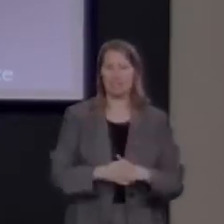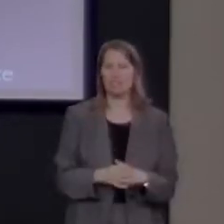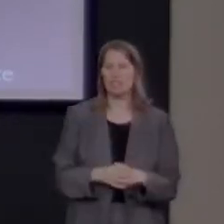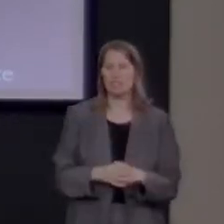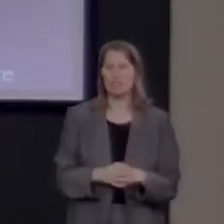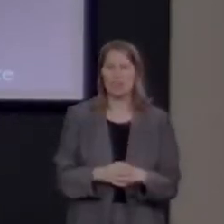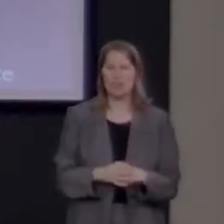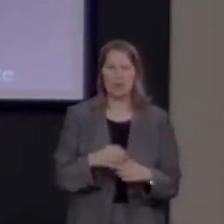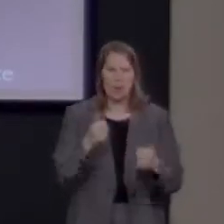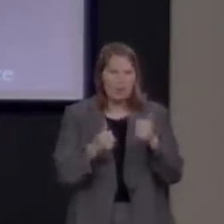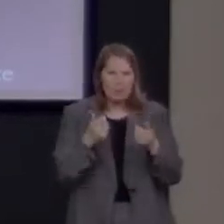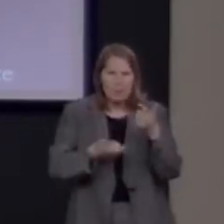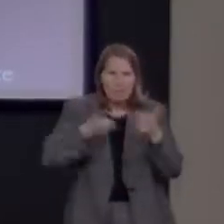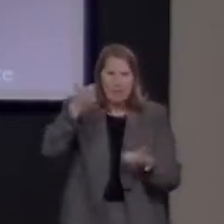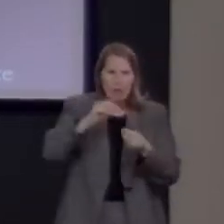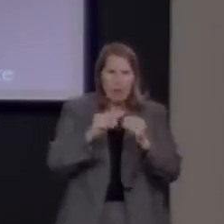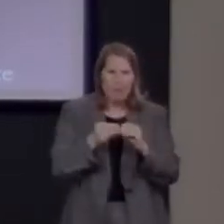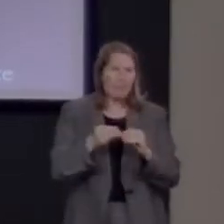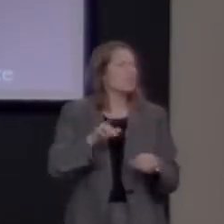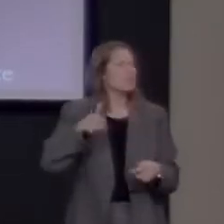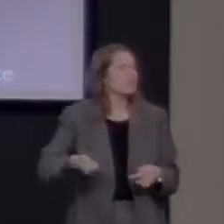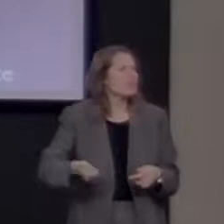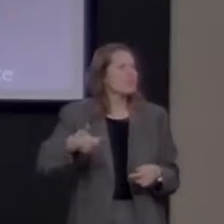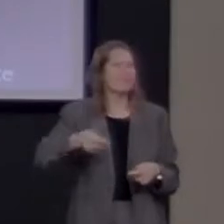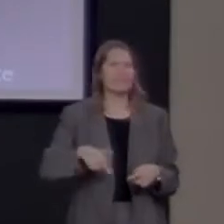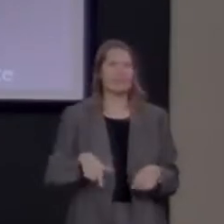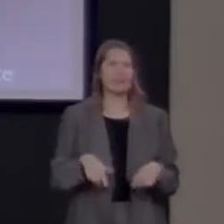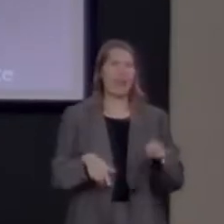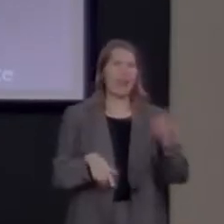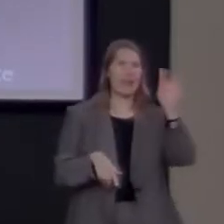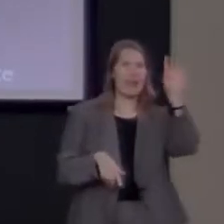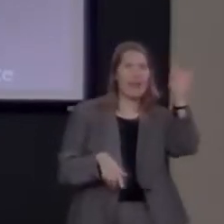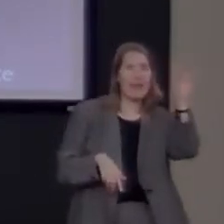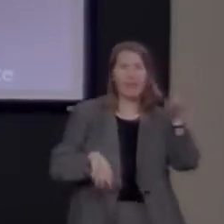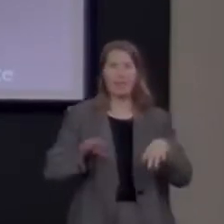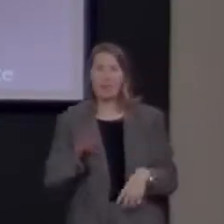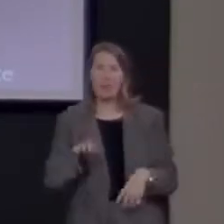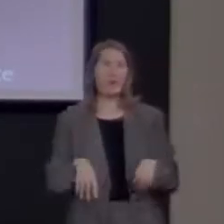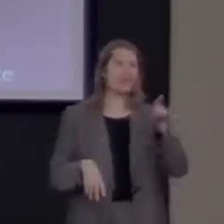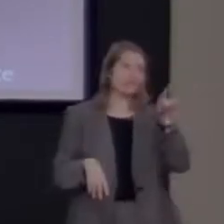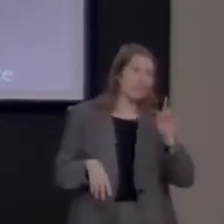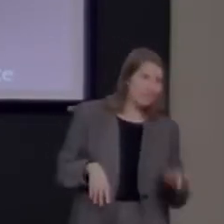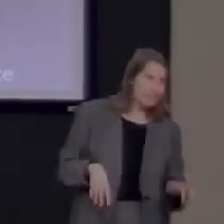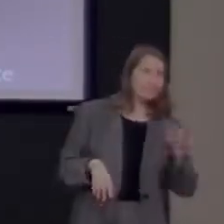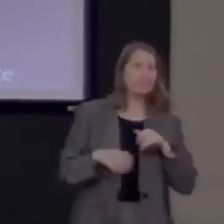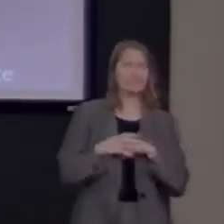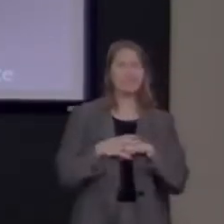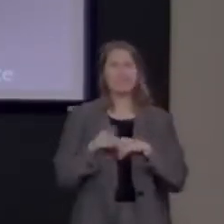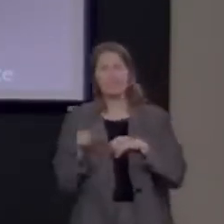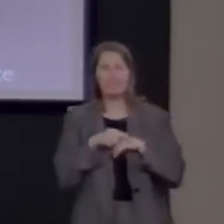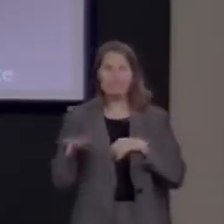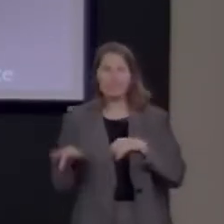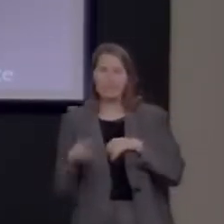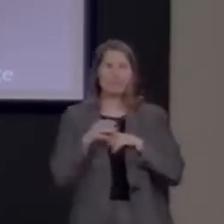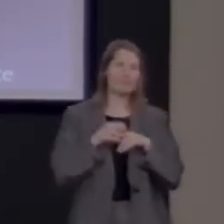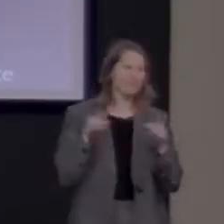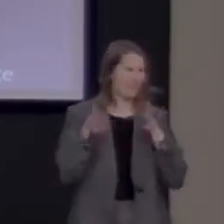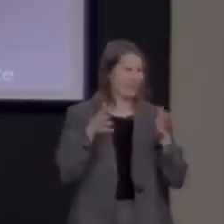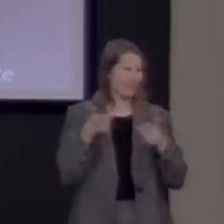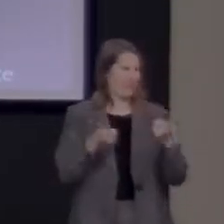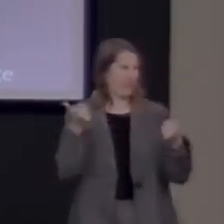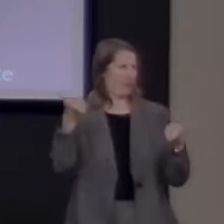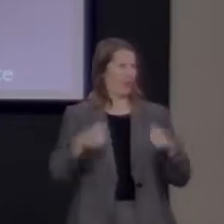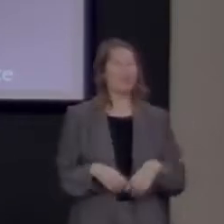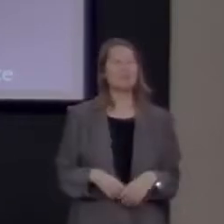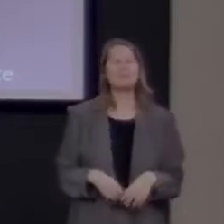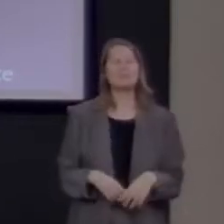which of two numbers is larger, just pressing a button underneath the side of the larger of the two numbers. By doing so,